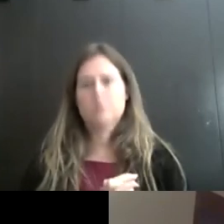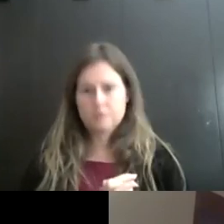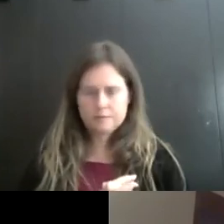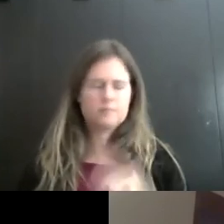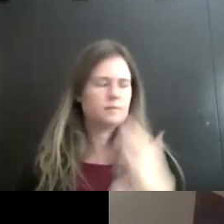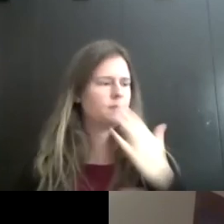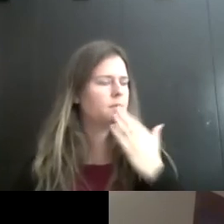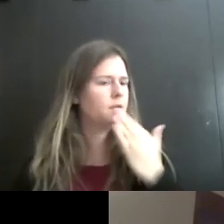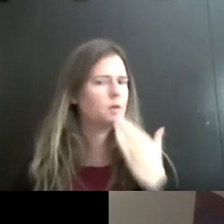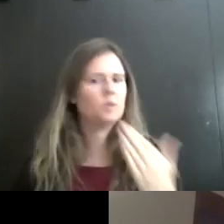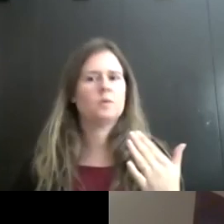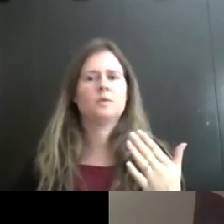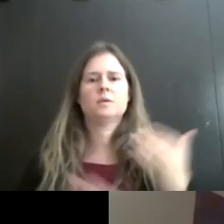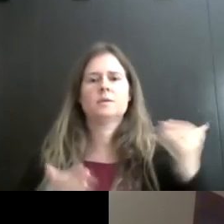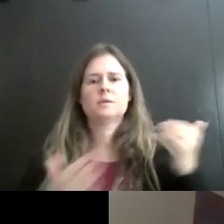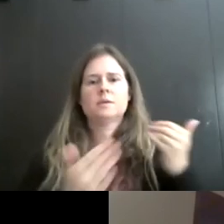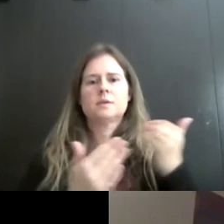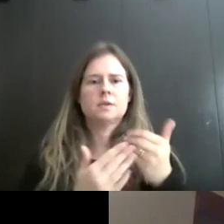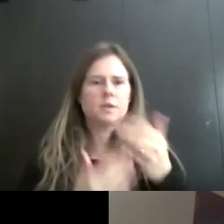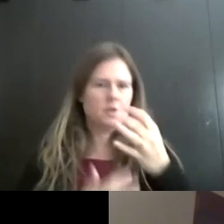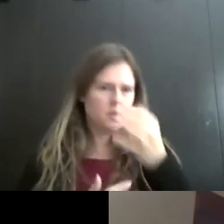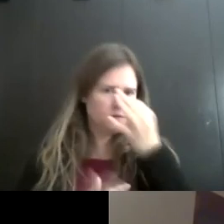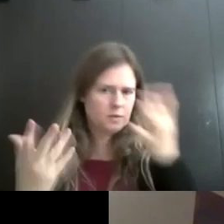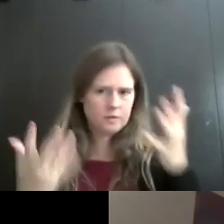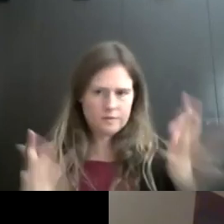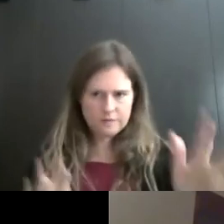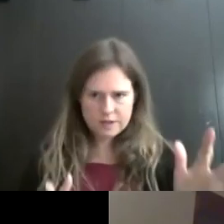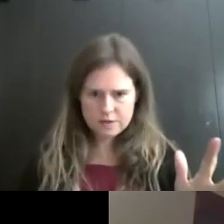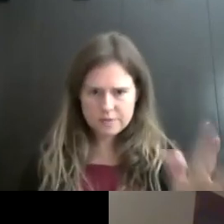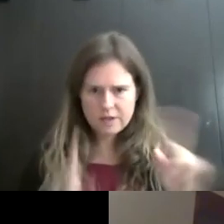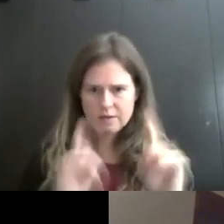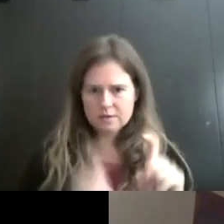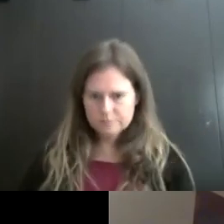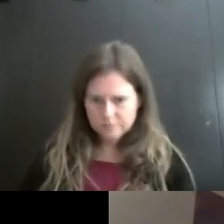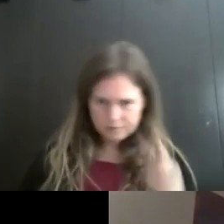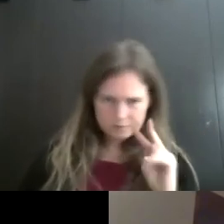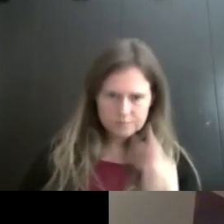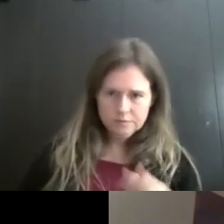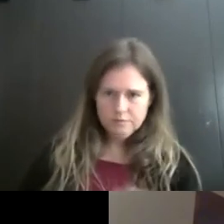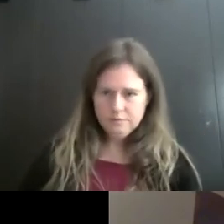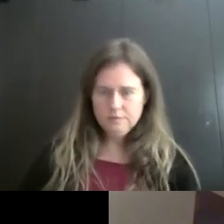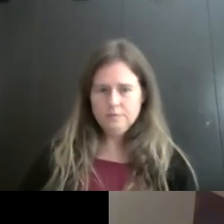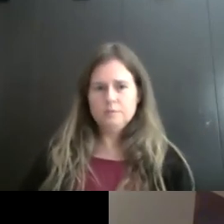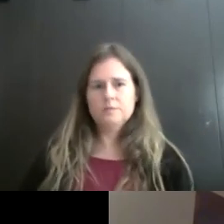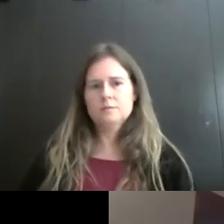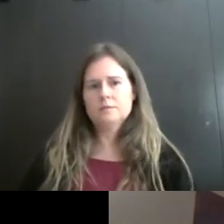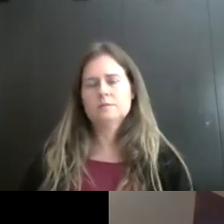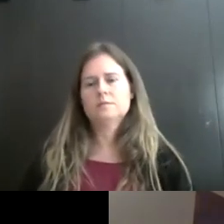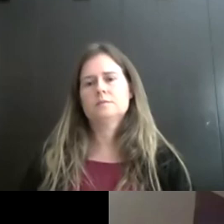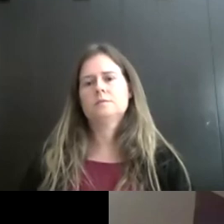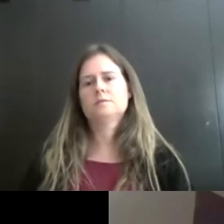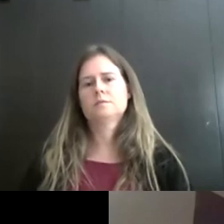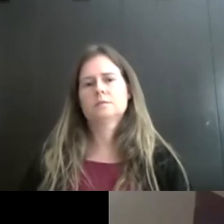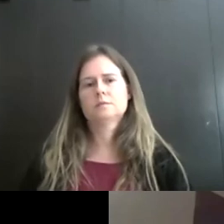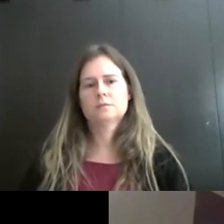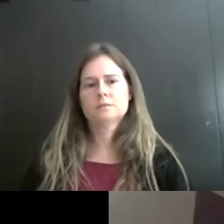Awesome. All right, we're getting close on time, but we have a million questions left. So we'll try to get as many in as we can. 10 more